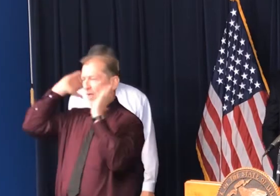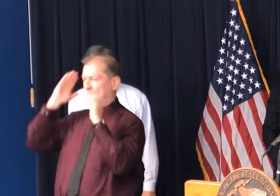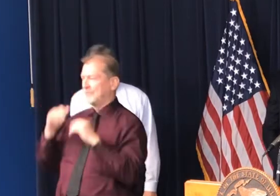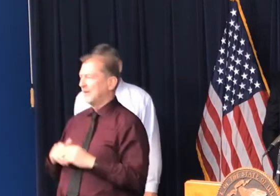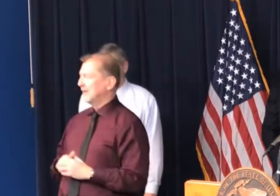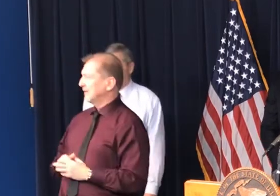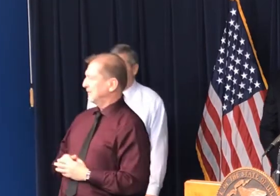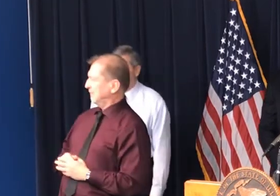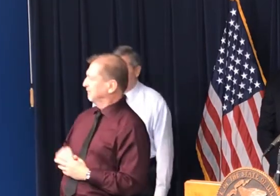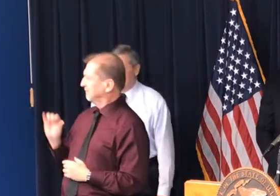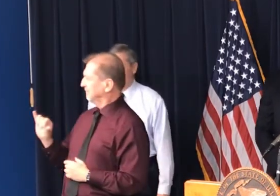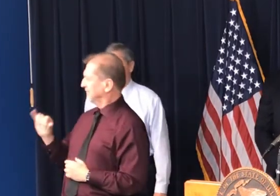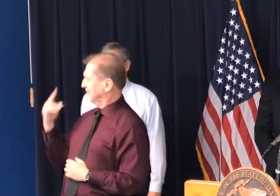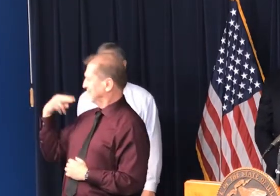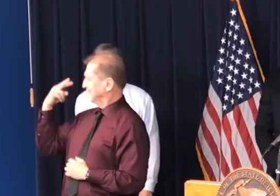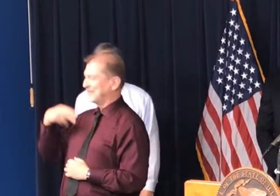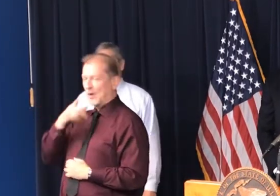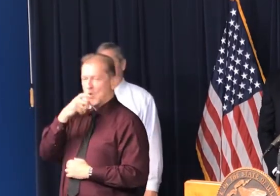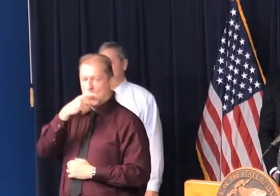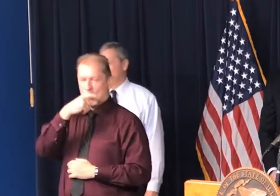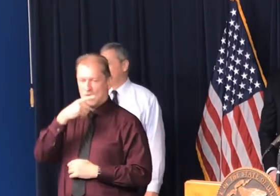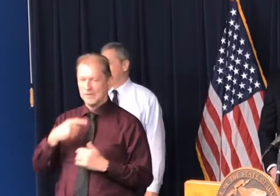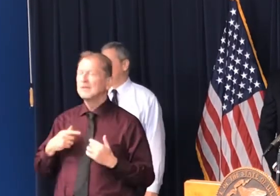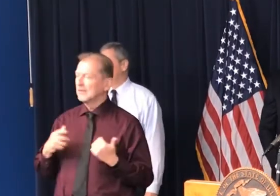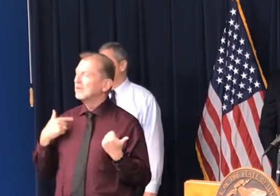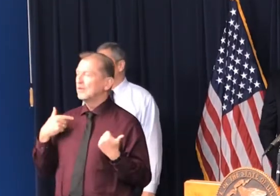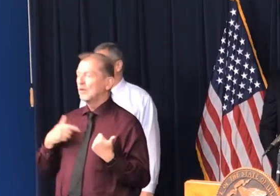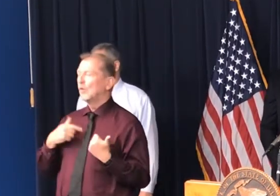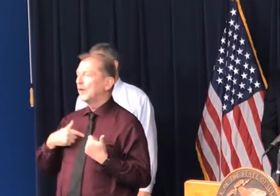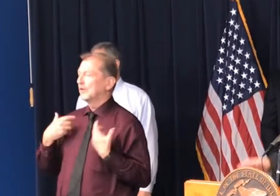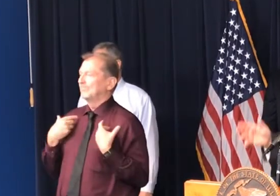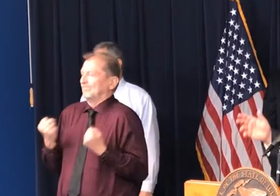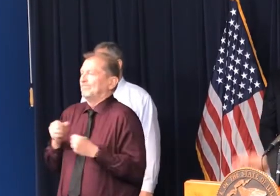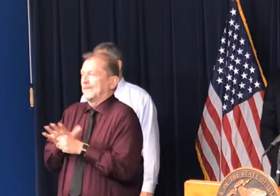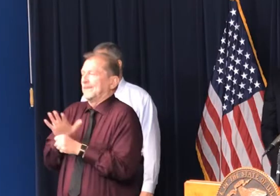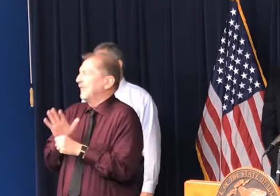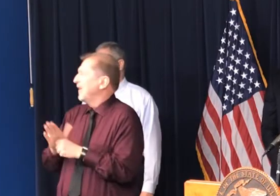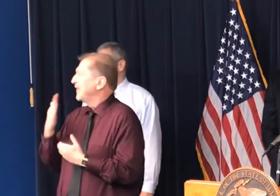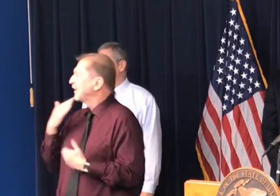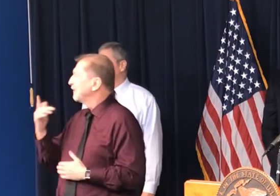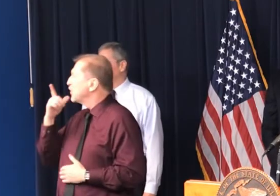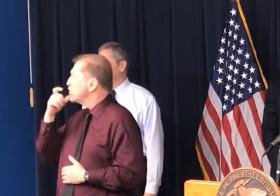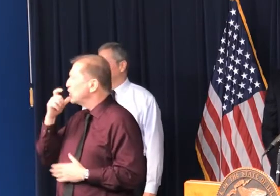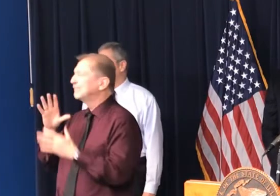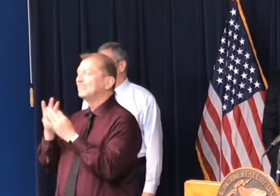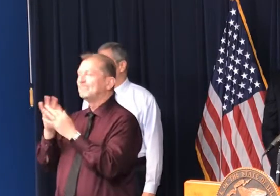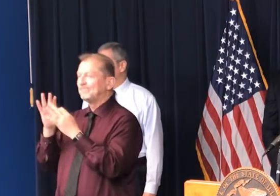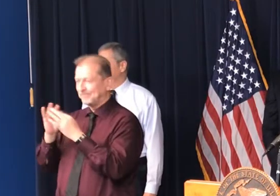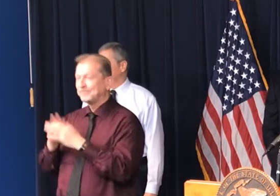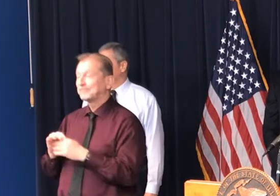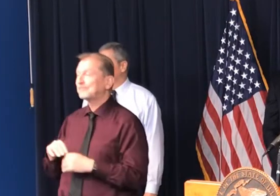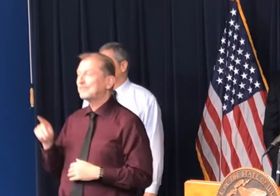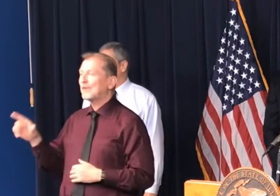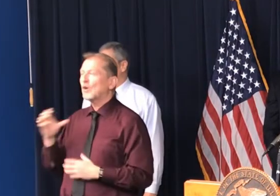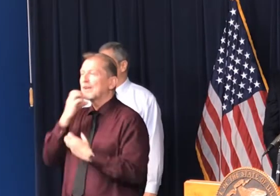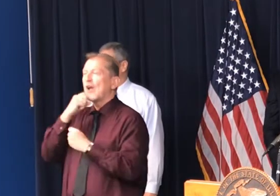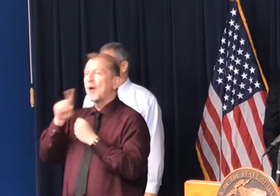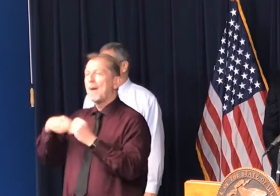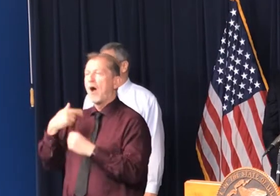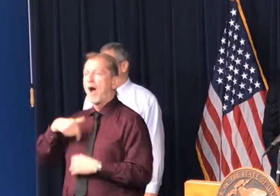Not sure which of us they're talking about. We're all holding up just fine. Thank you for whoever gave that question and who